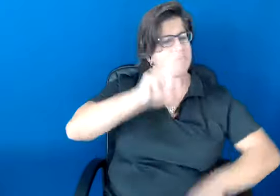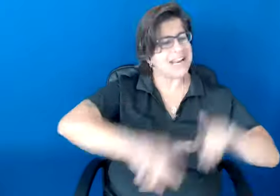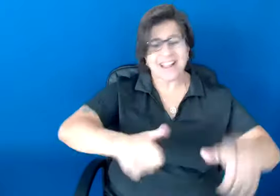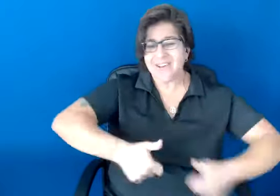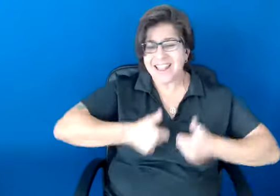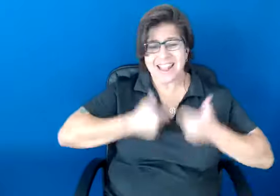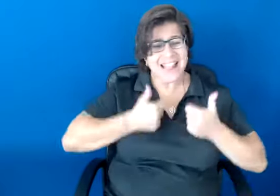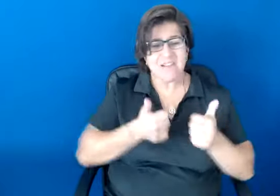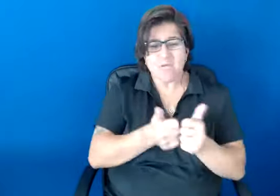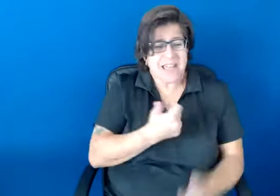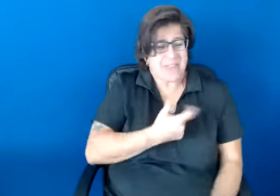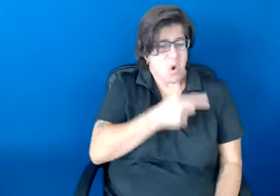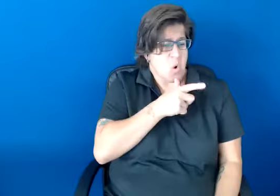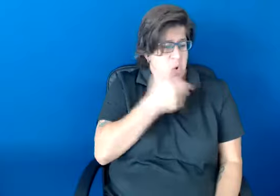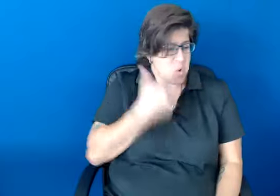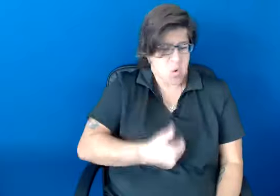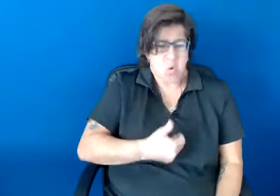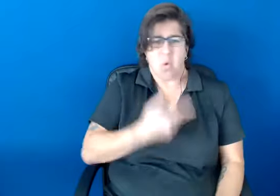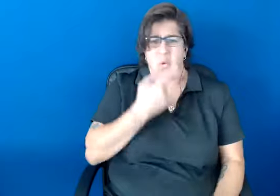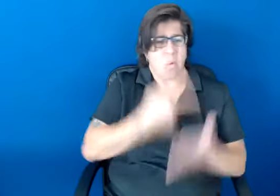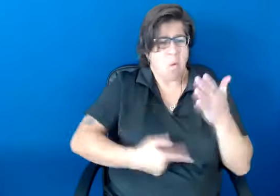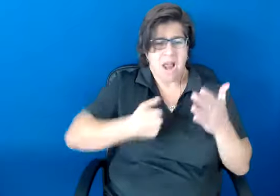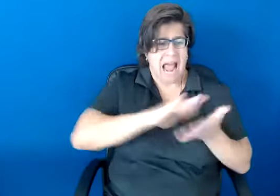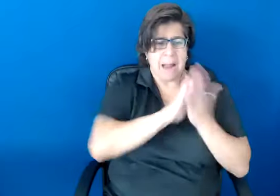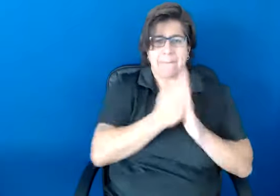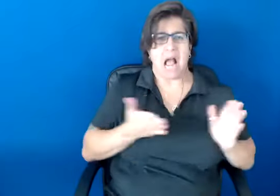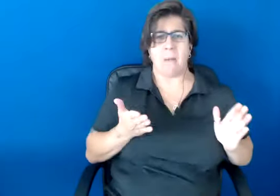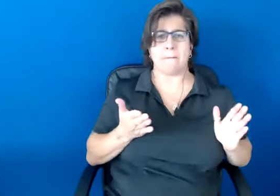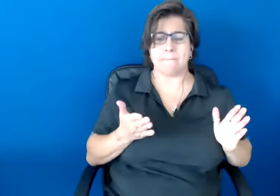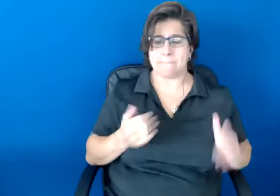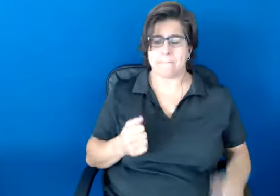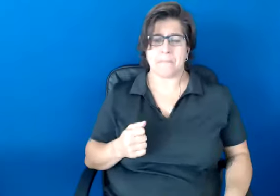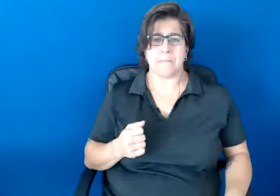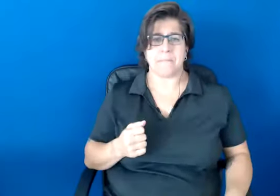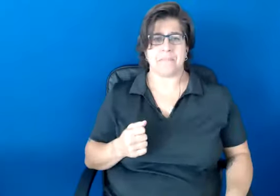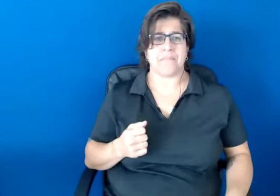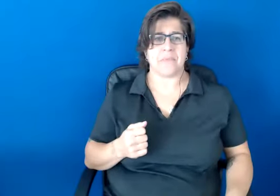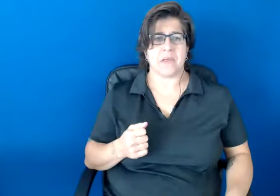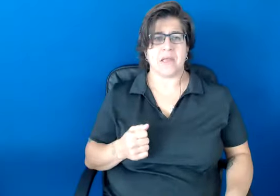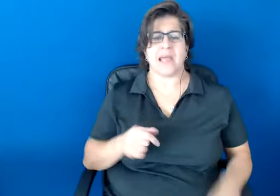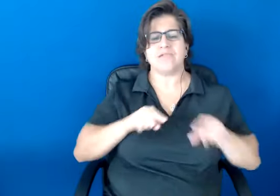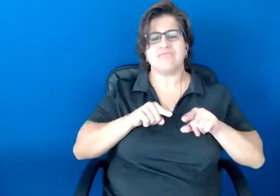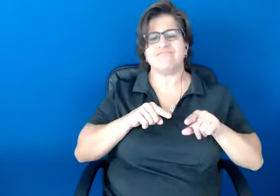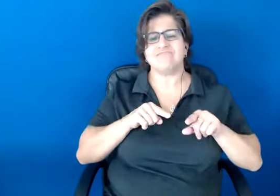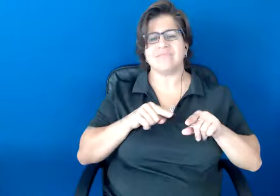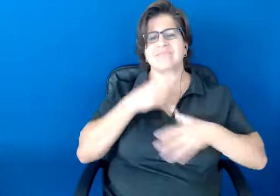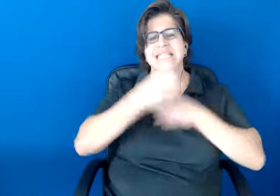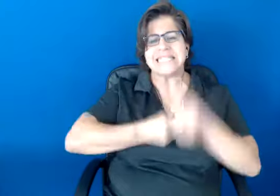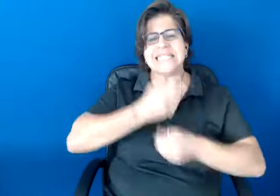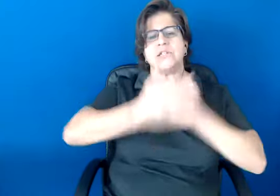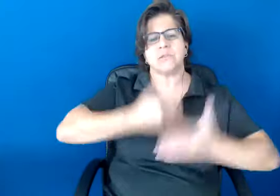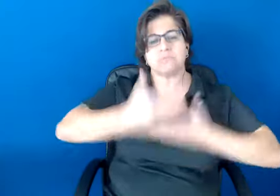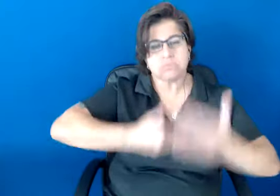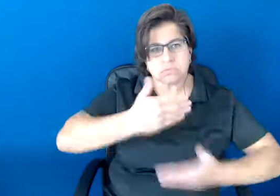not live with who and what I was. And then throughout the years,